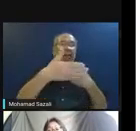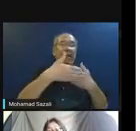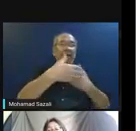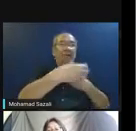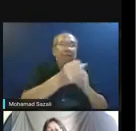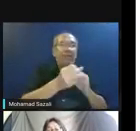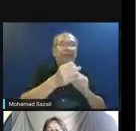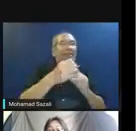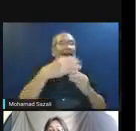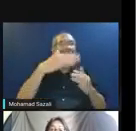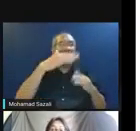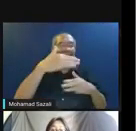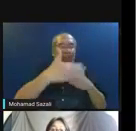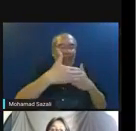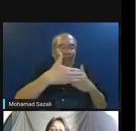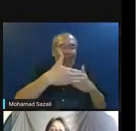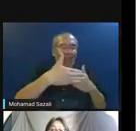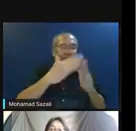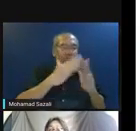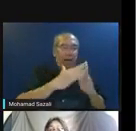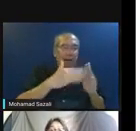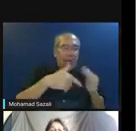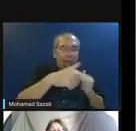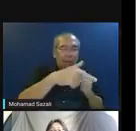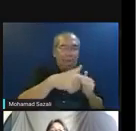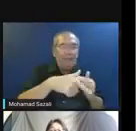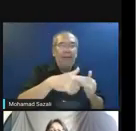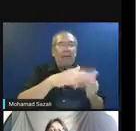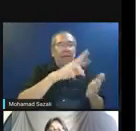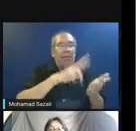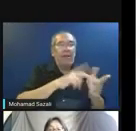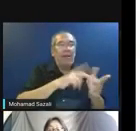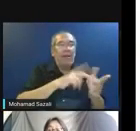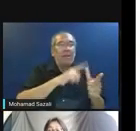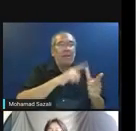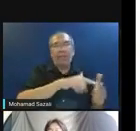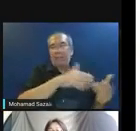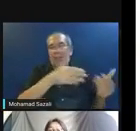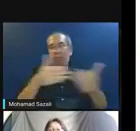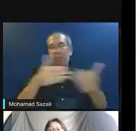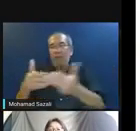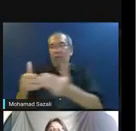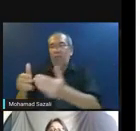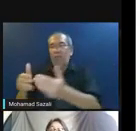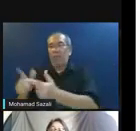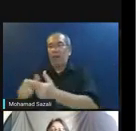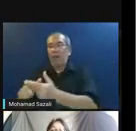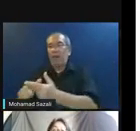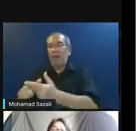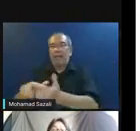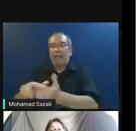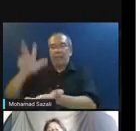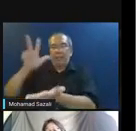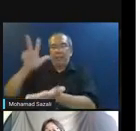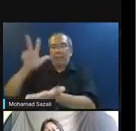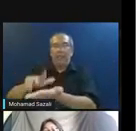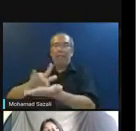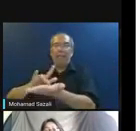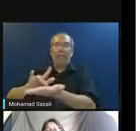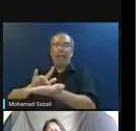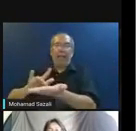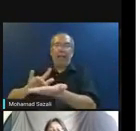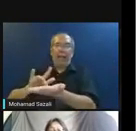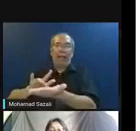because they will get a lot of benefits from the government. Just make sure that they go to the nearest social welfare department, if at district level or state